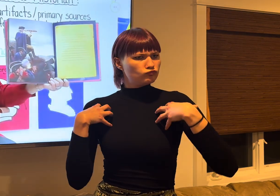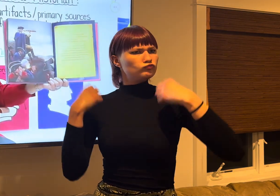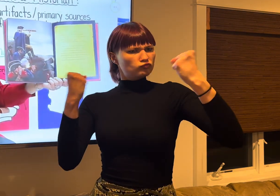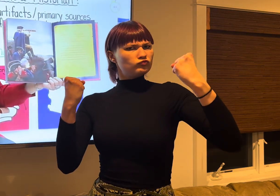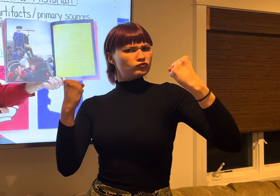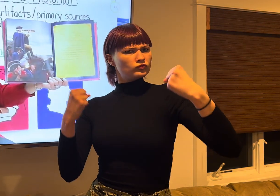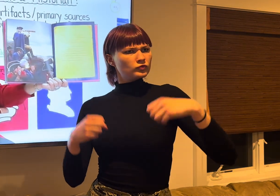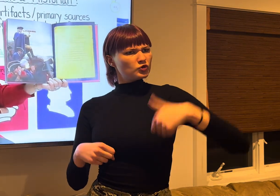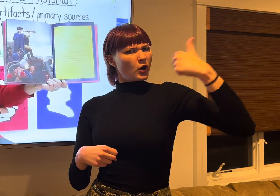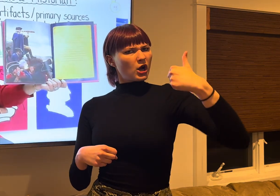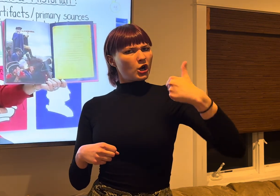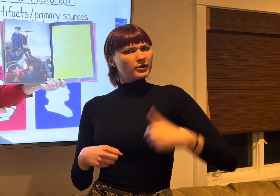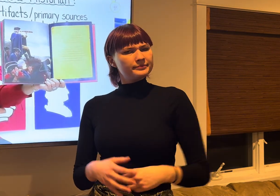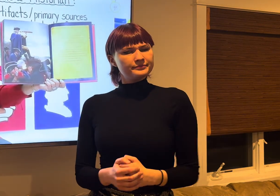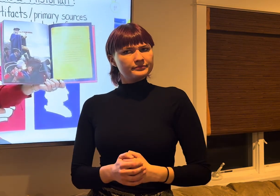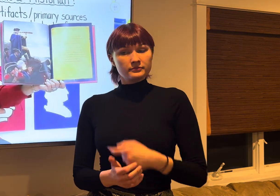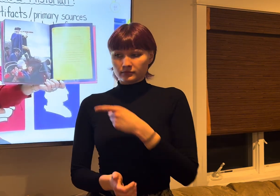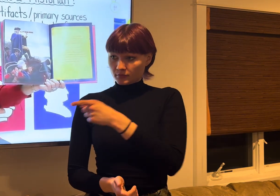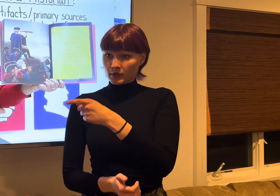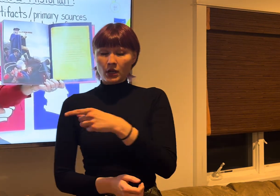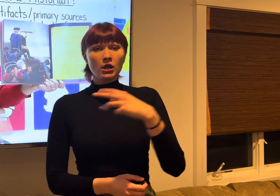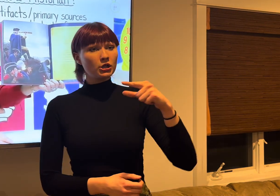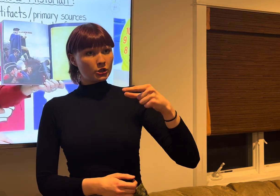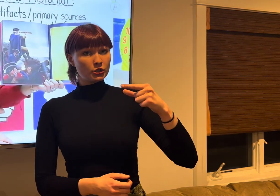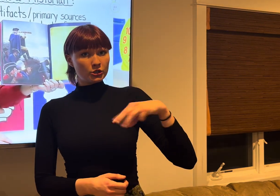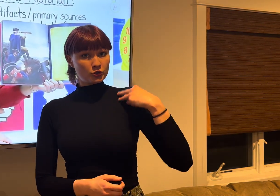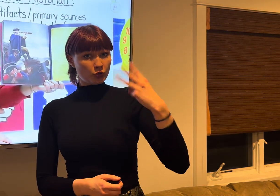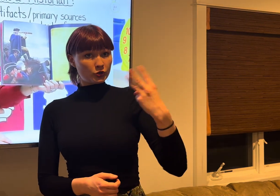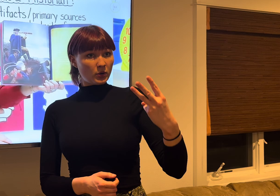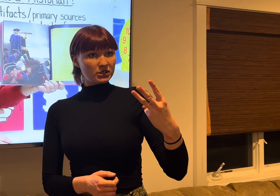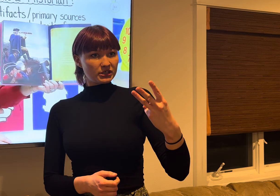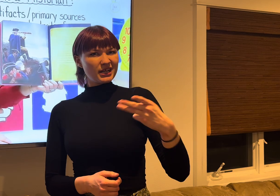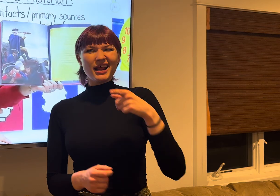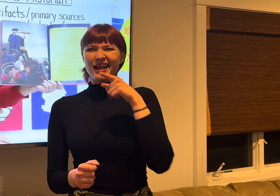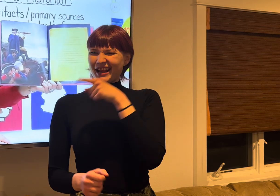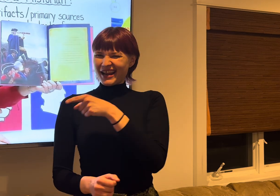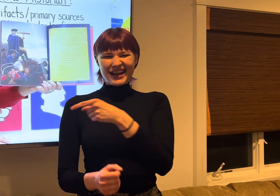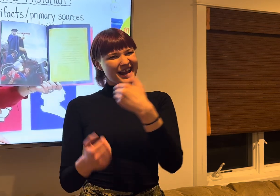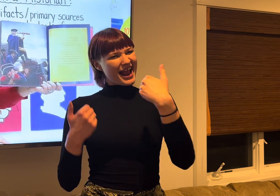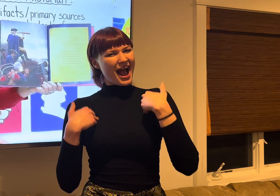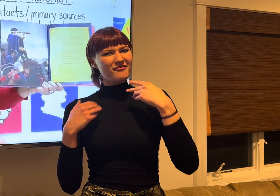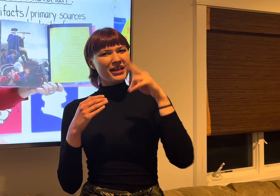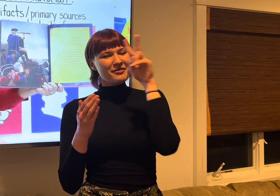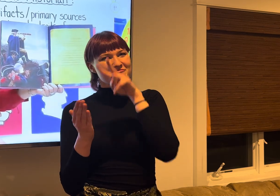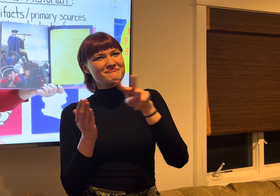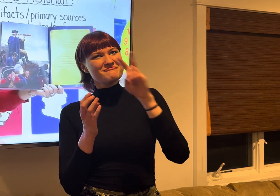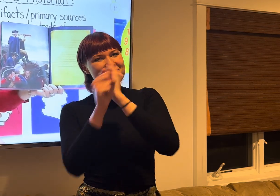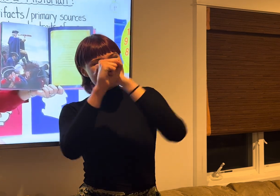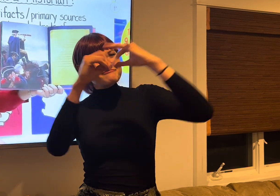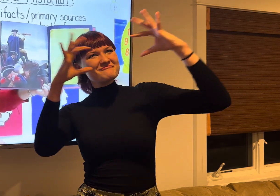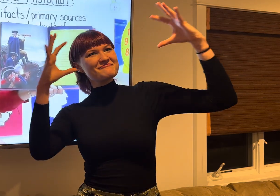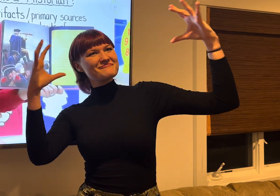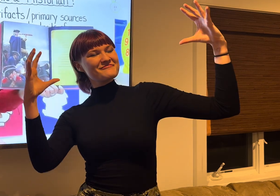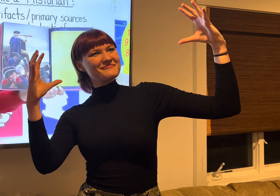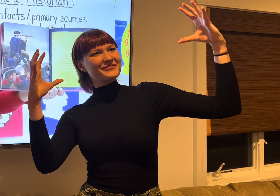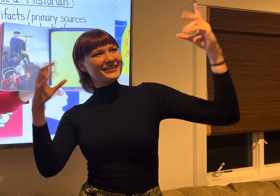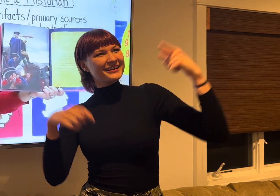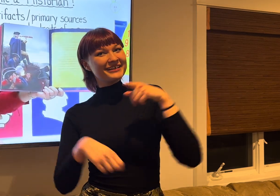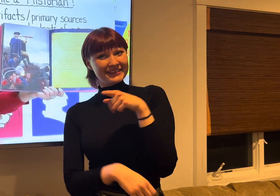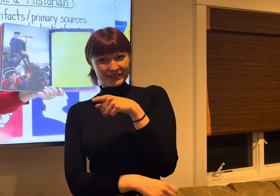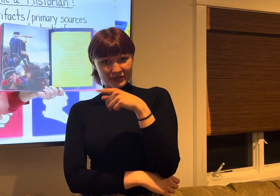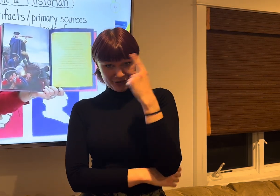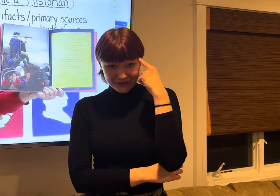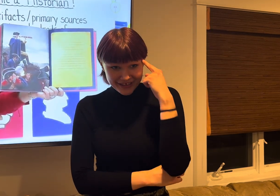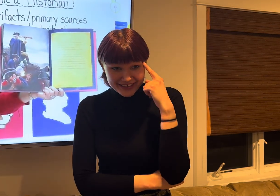stronger. Did George Washington have visions, you think? Do you think he had dreams about it? Well, I want